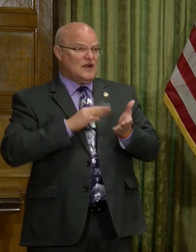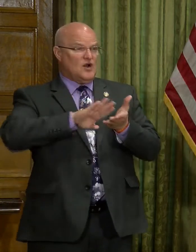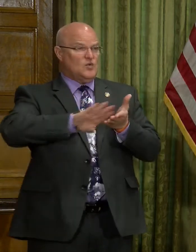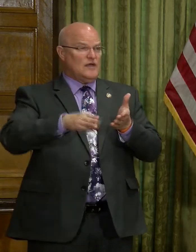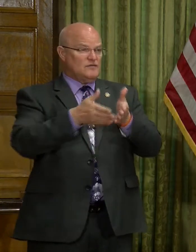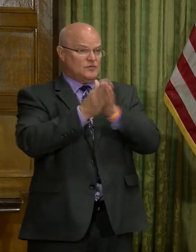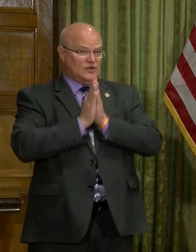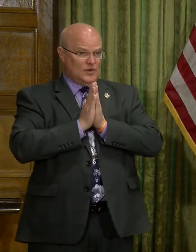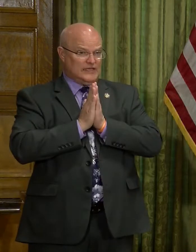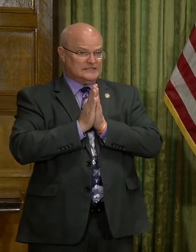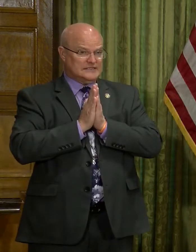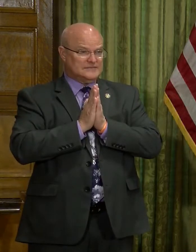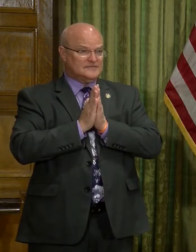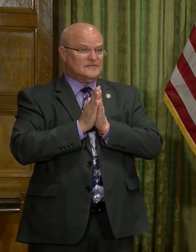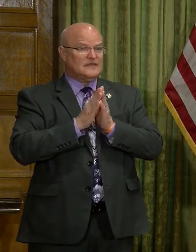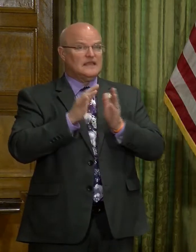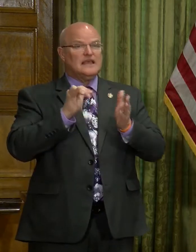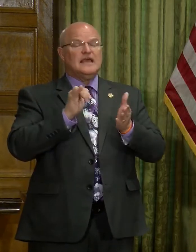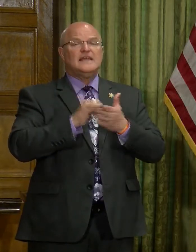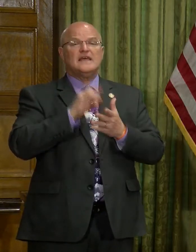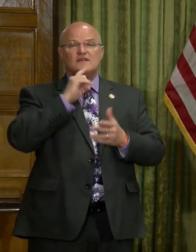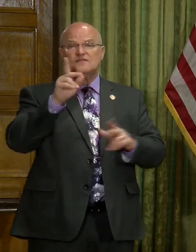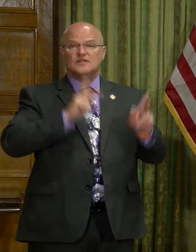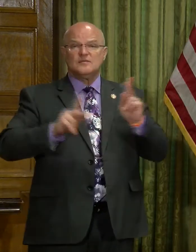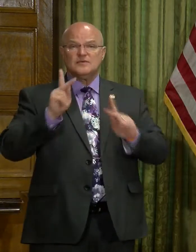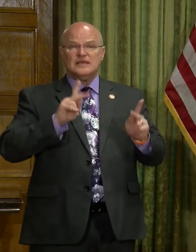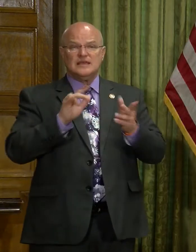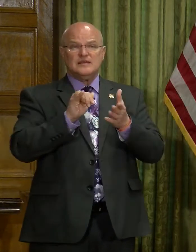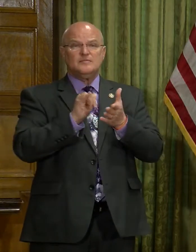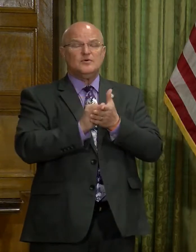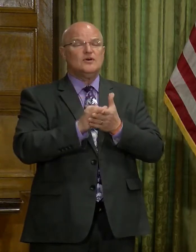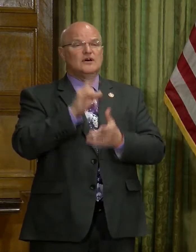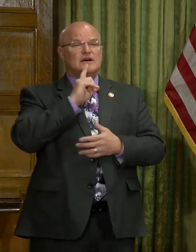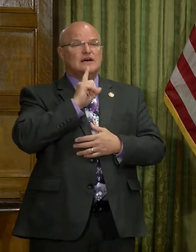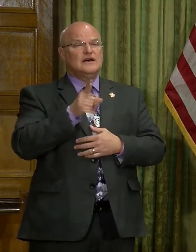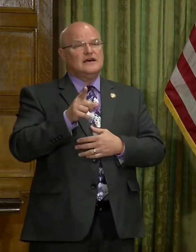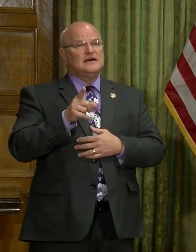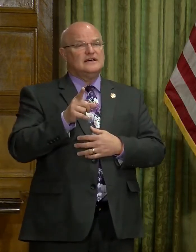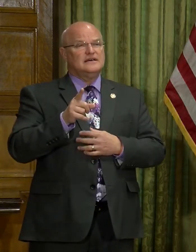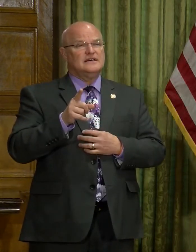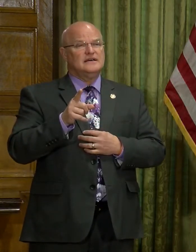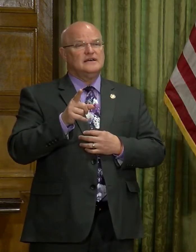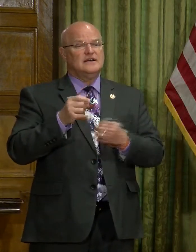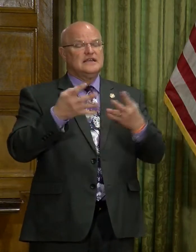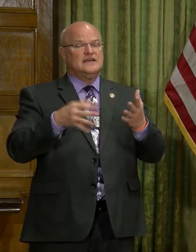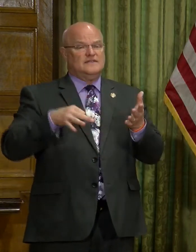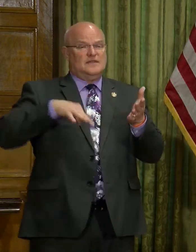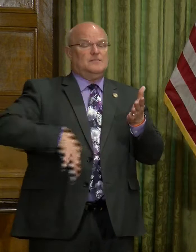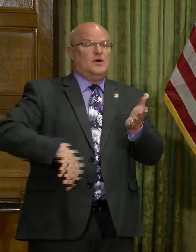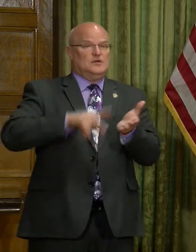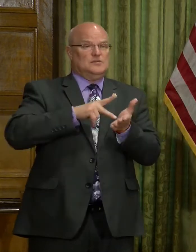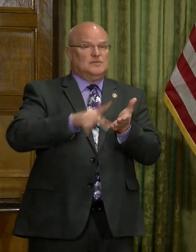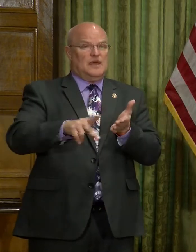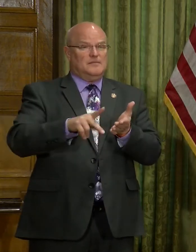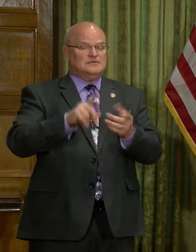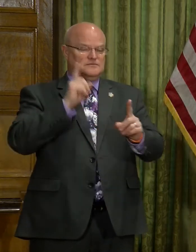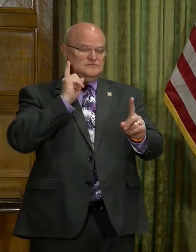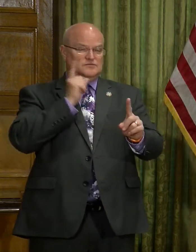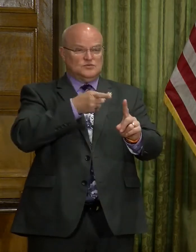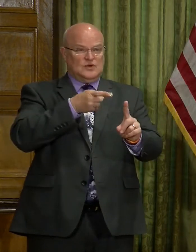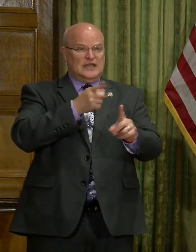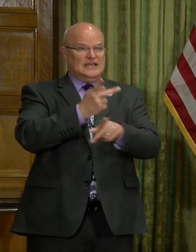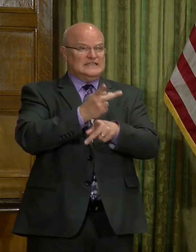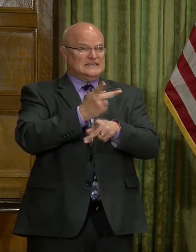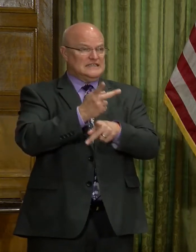waiver request, and that is for those that are giving the bonus payments to our direct care